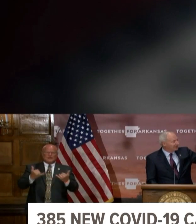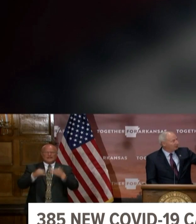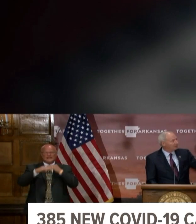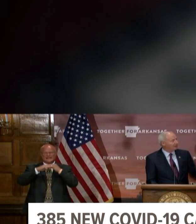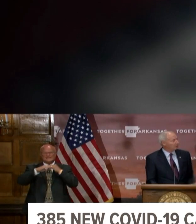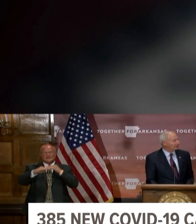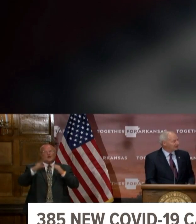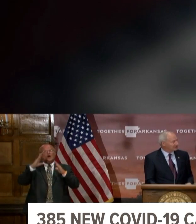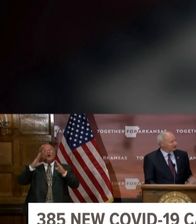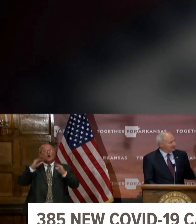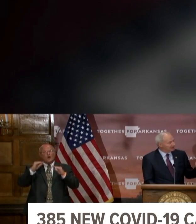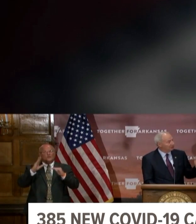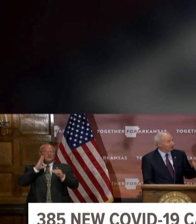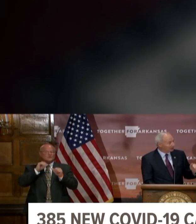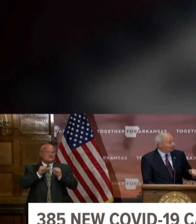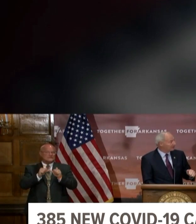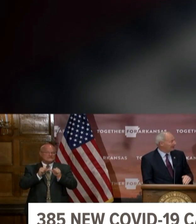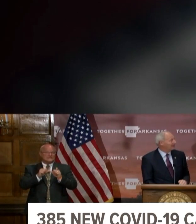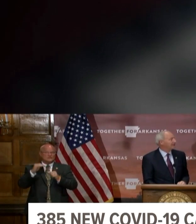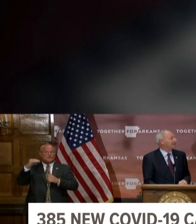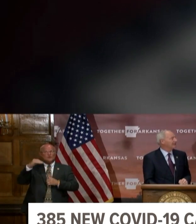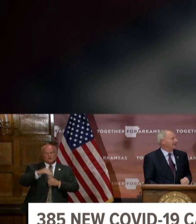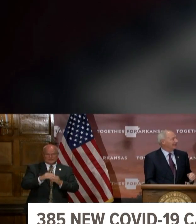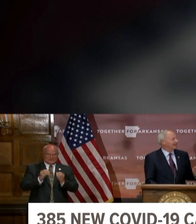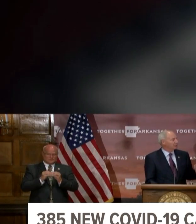now. Hopefully we'll continue or go